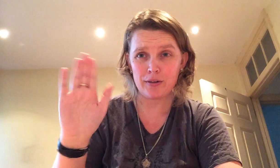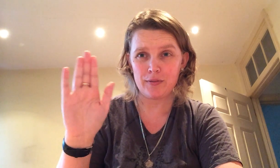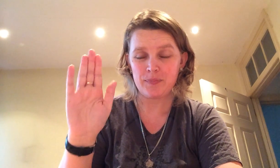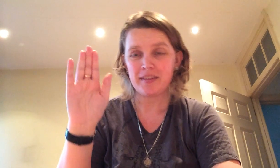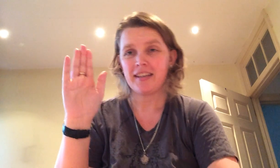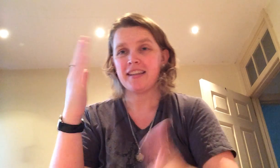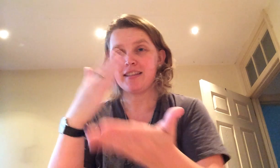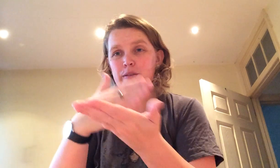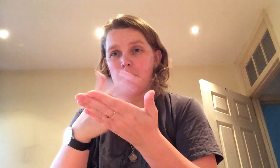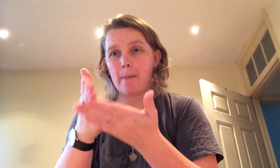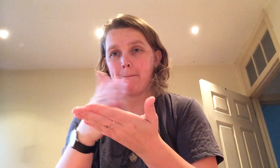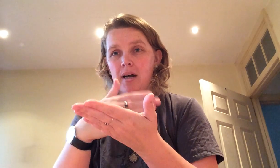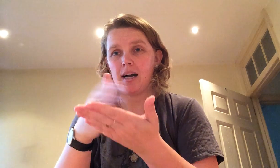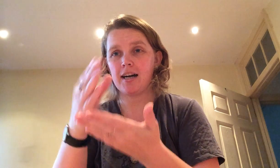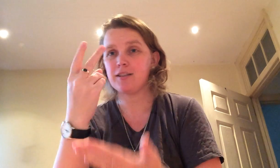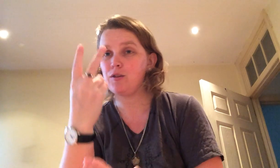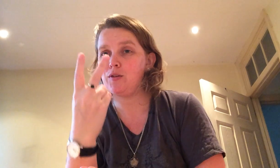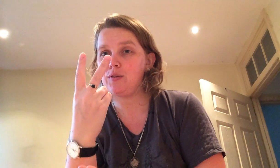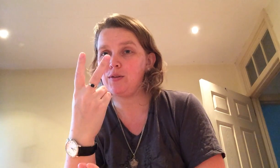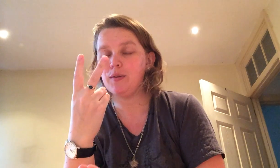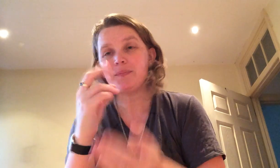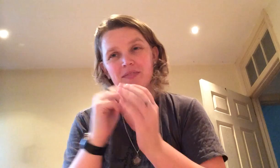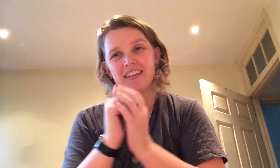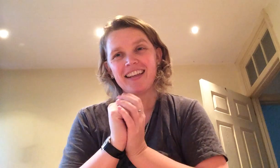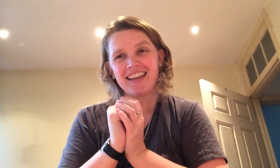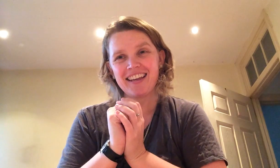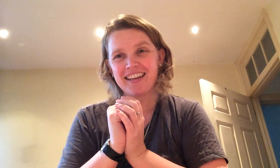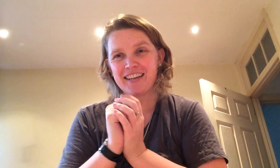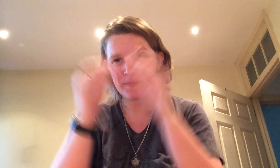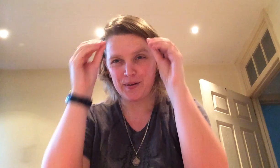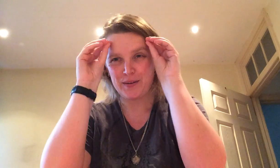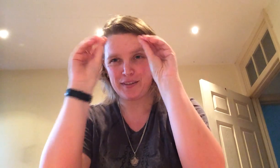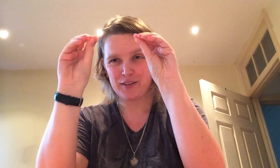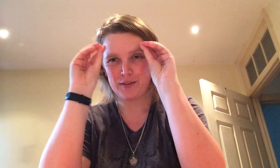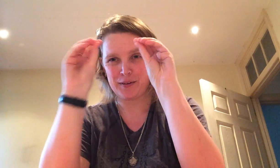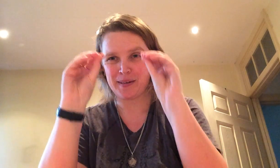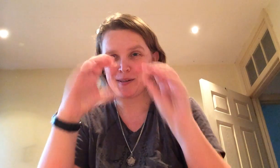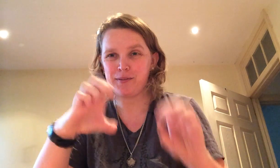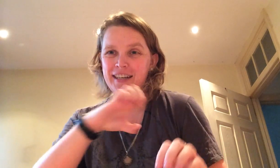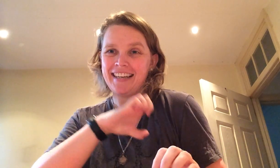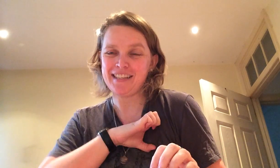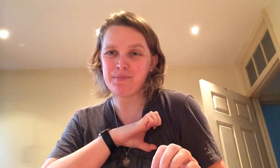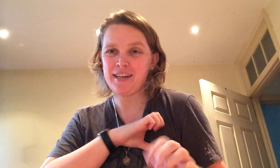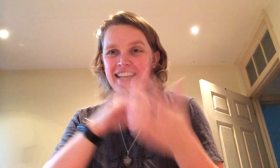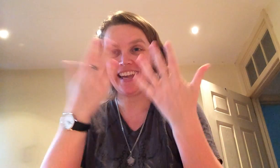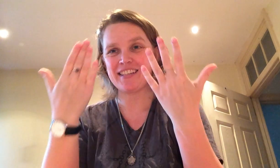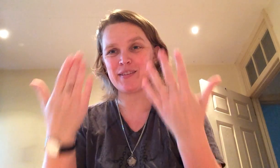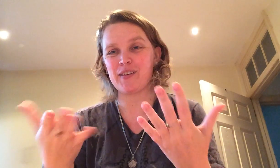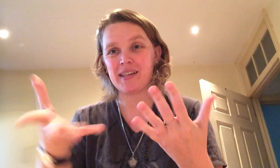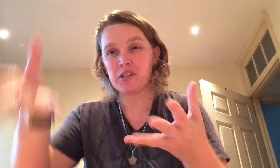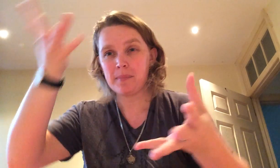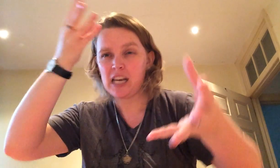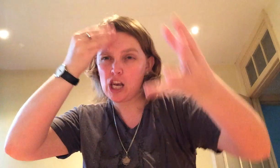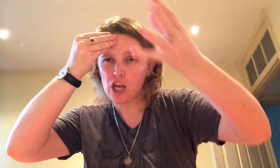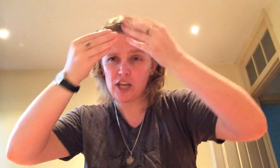Hello. This is part 2 of the tutorial for Eastbury, and we're going to be